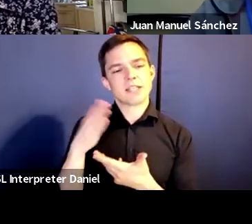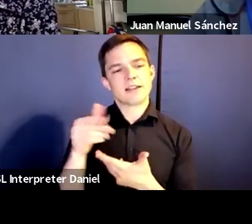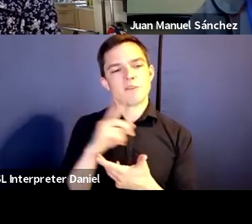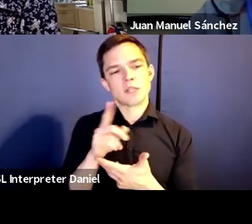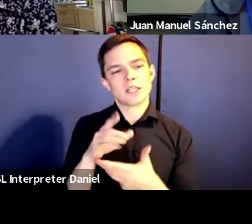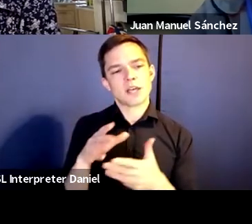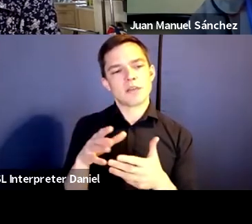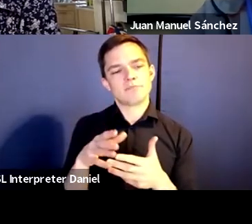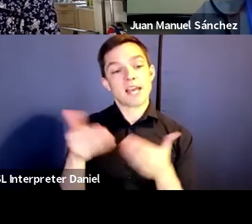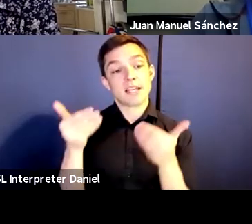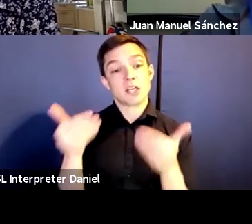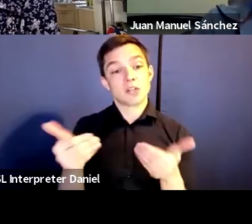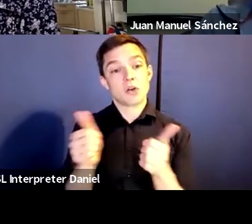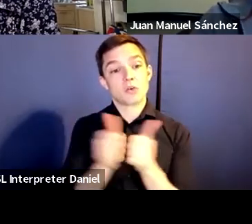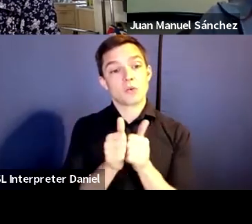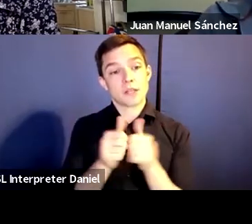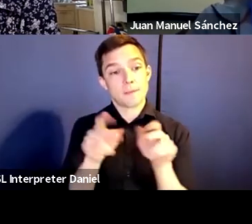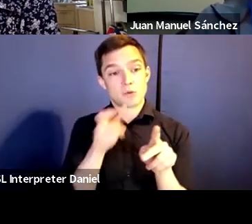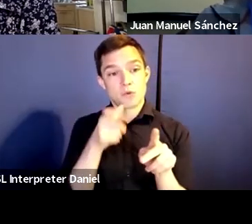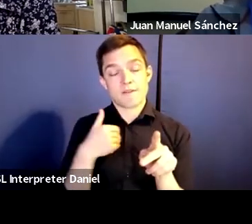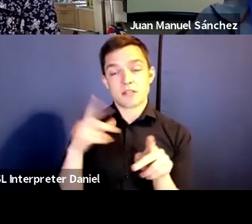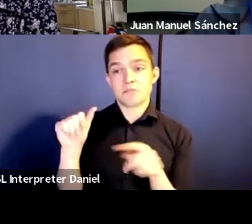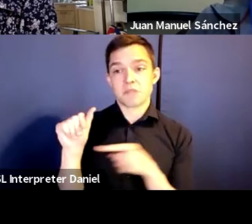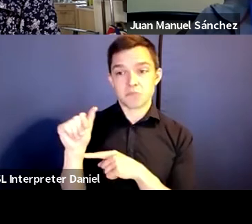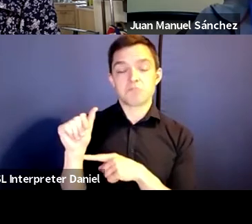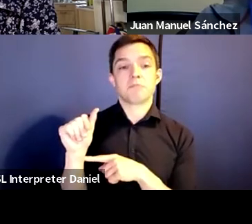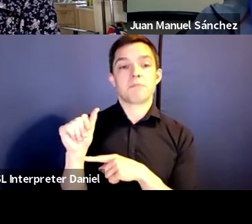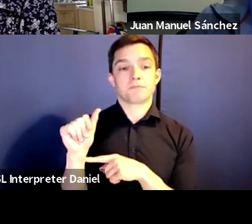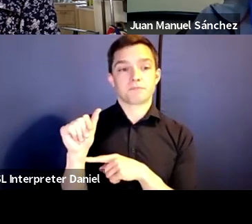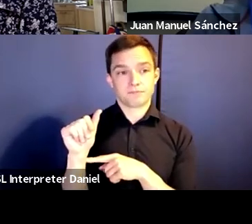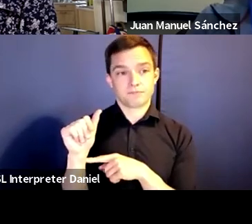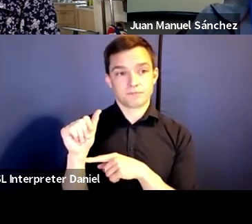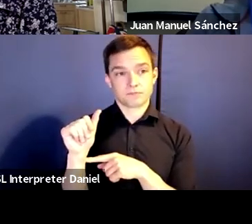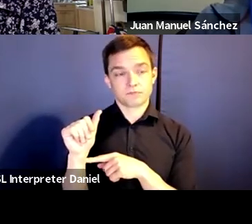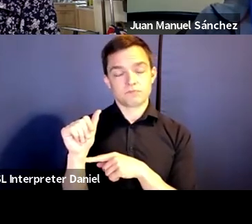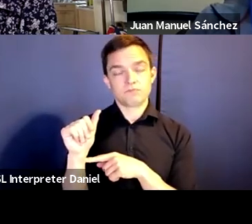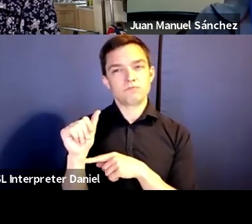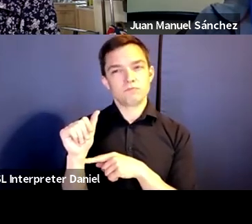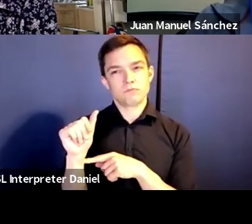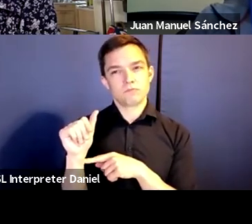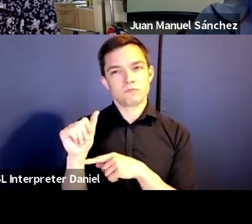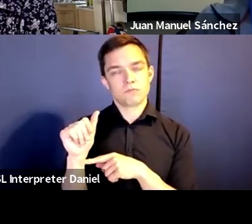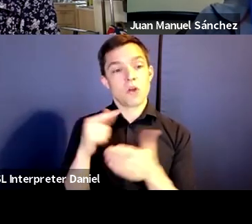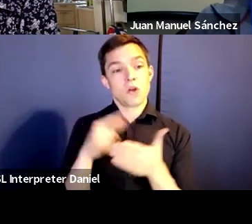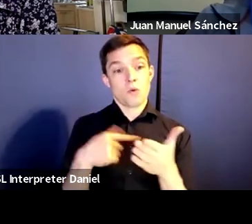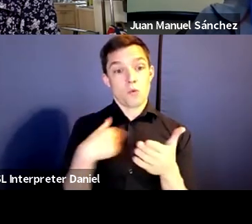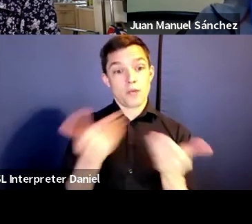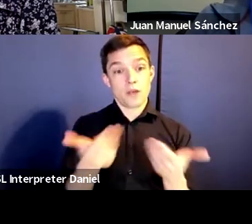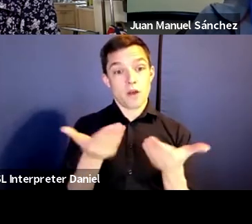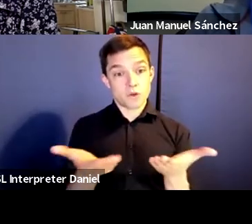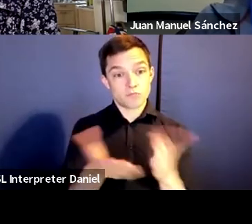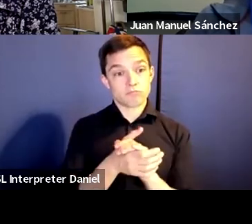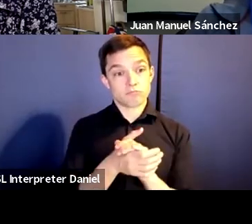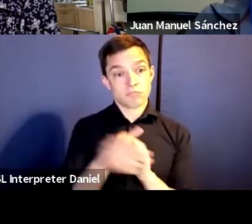get along with the person with disabilities. So what we what we offer is the